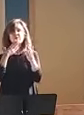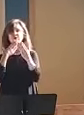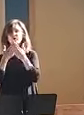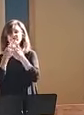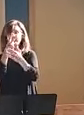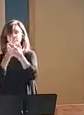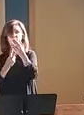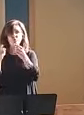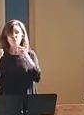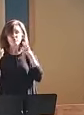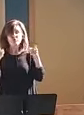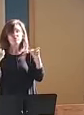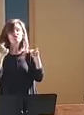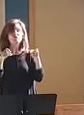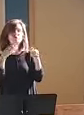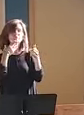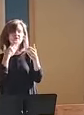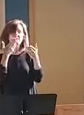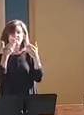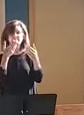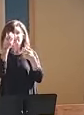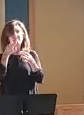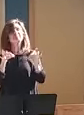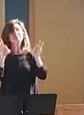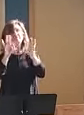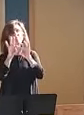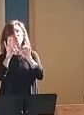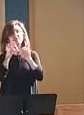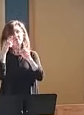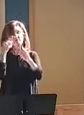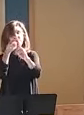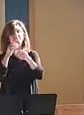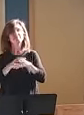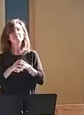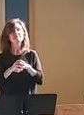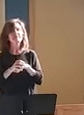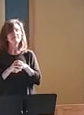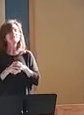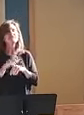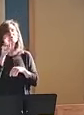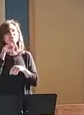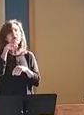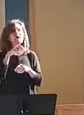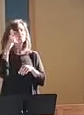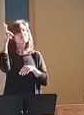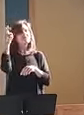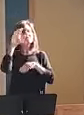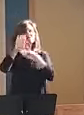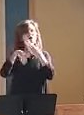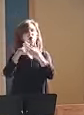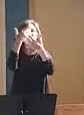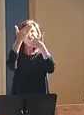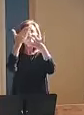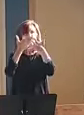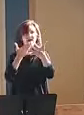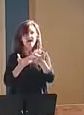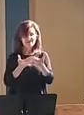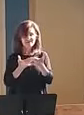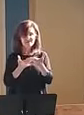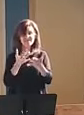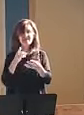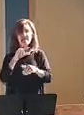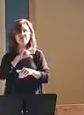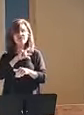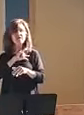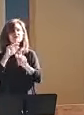mind. If a guilty party does not listen to all the facts and an authoritative judgment, then the guilty party has been